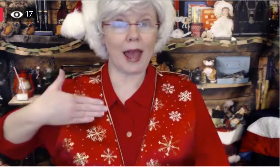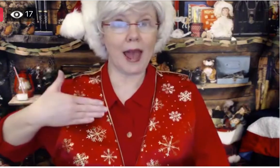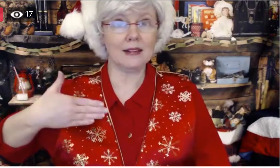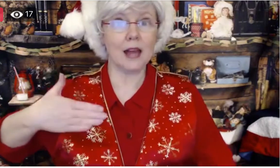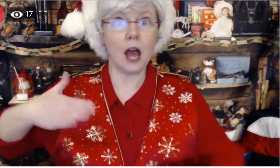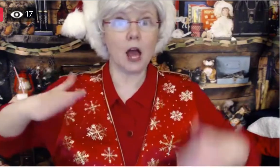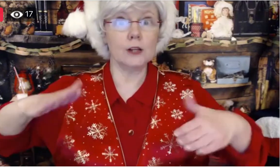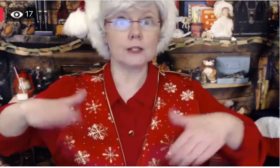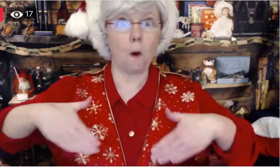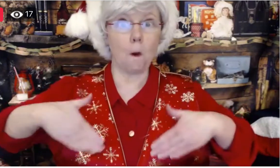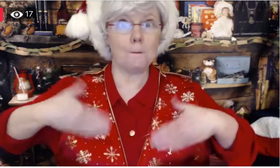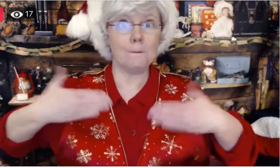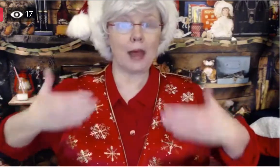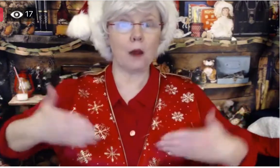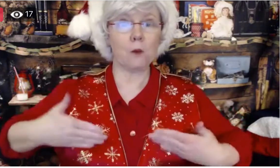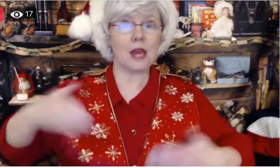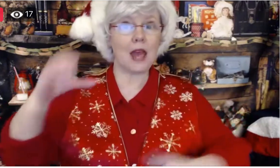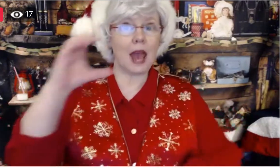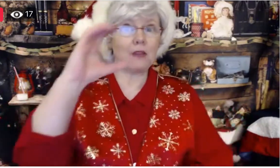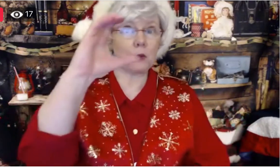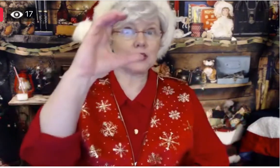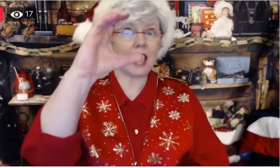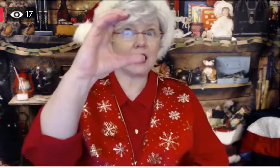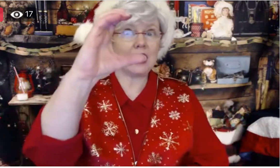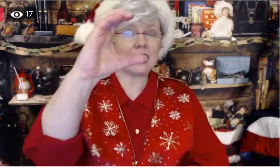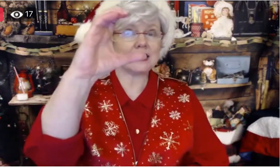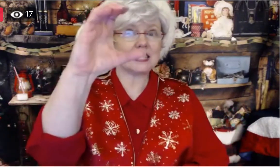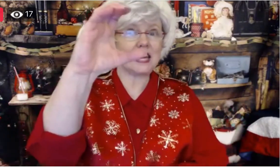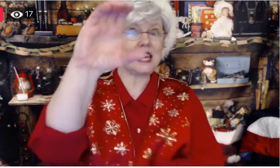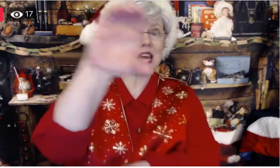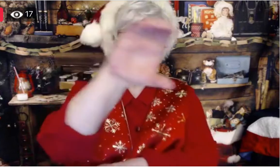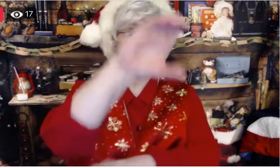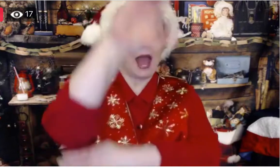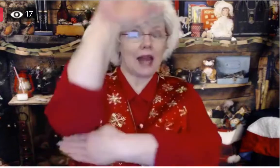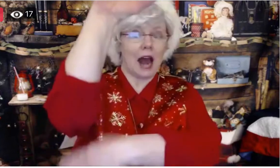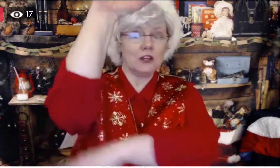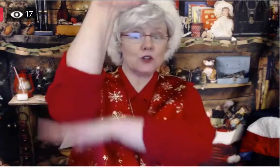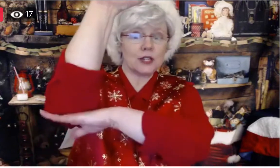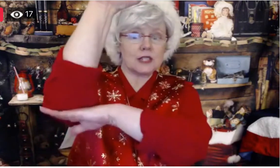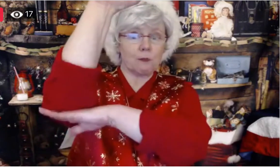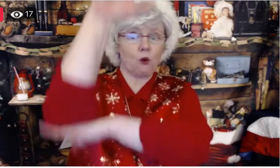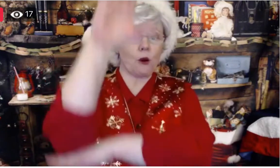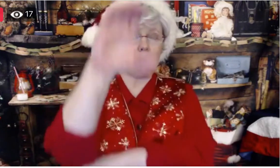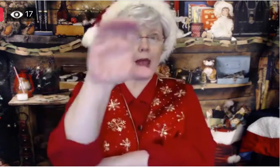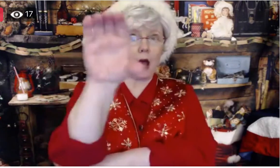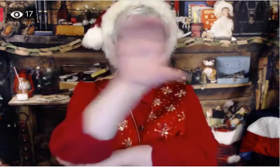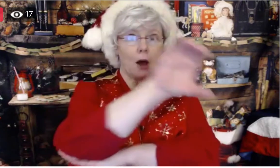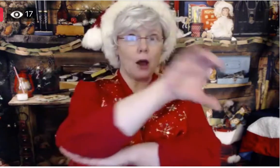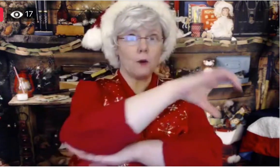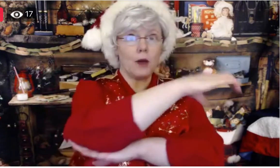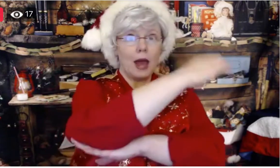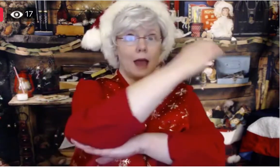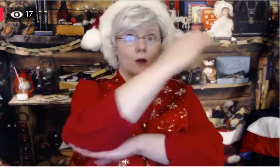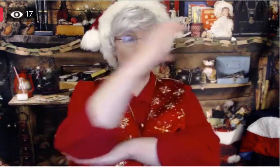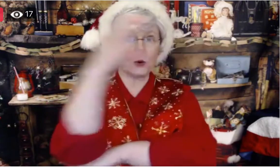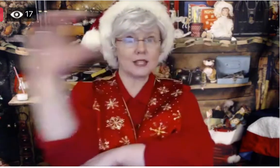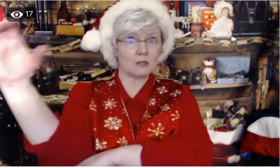hand. So merry, and then we're taking a C, and I usually support my elbow and go